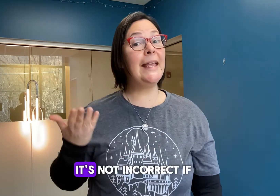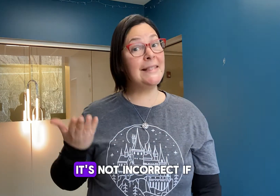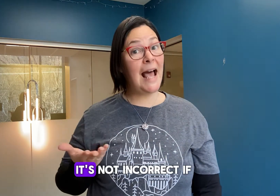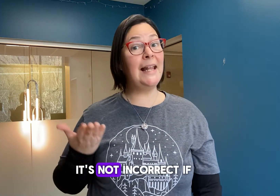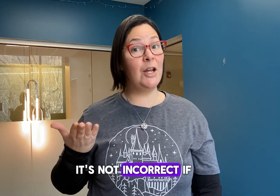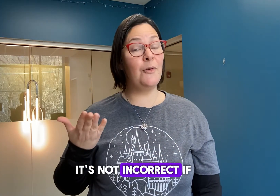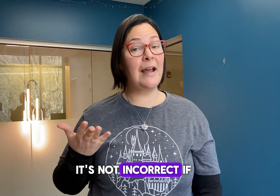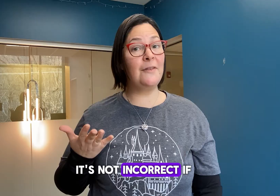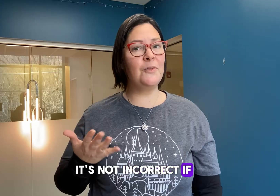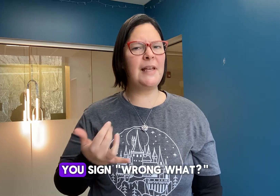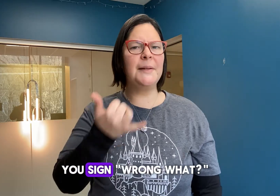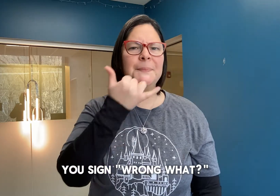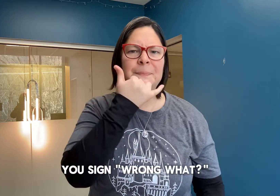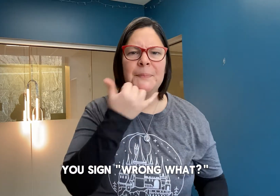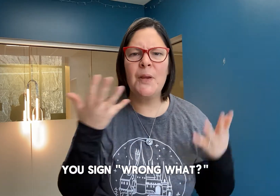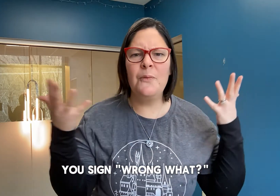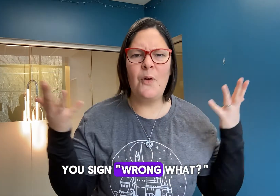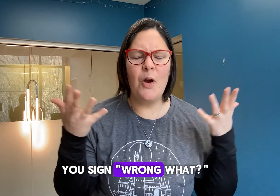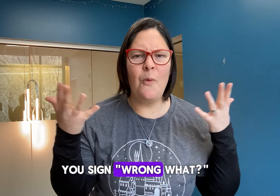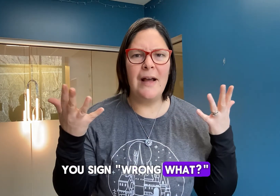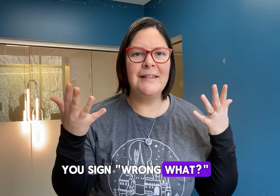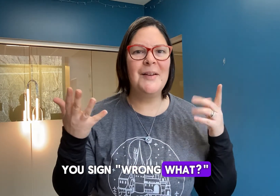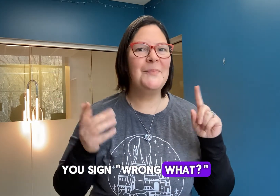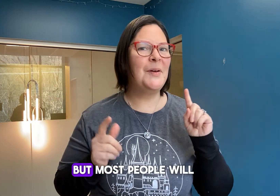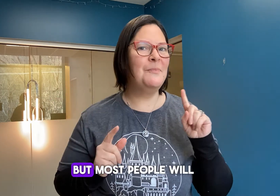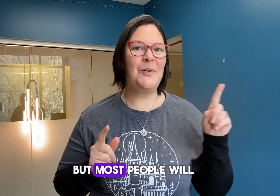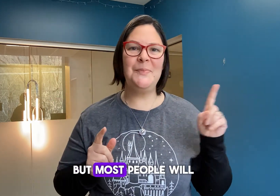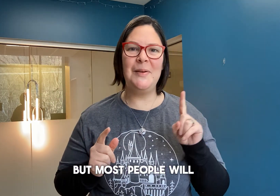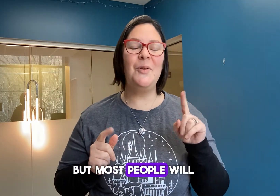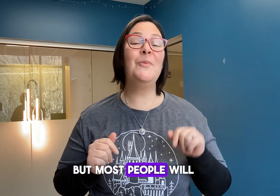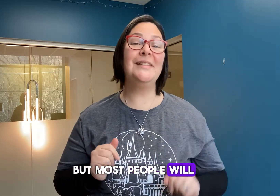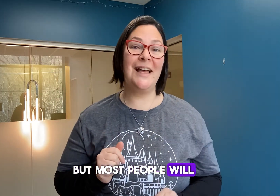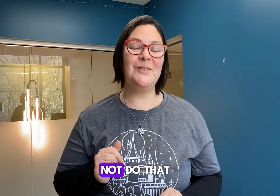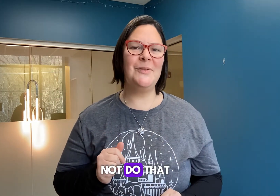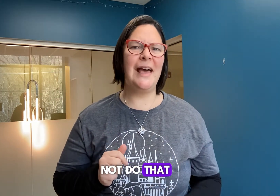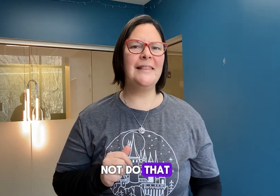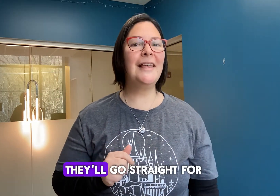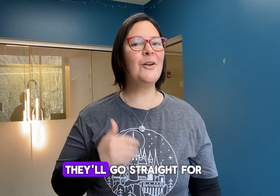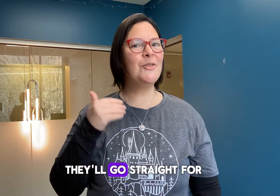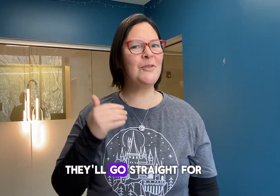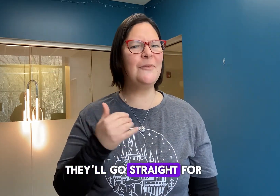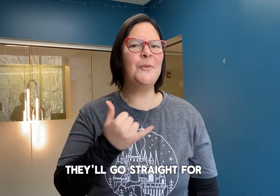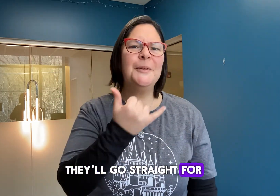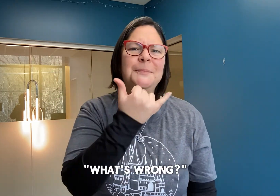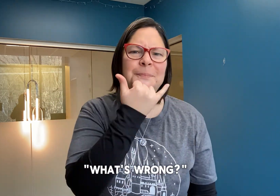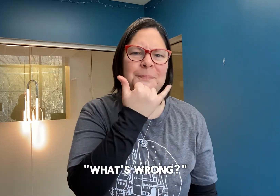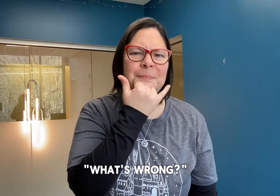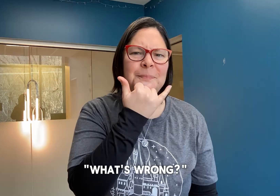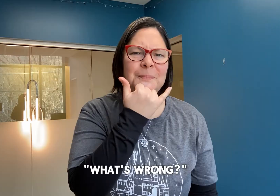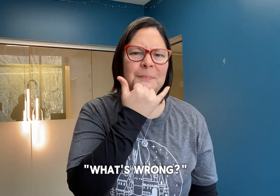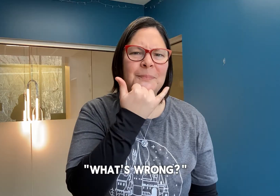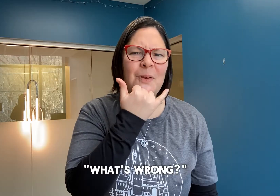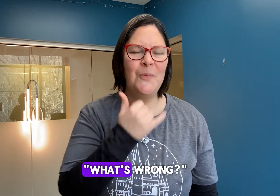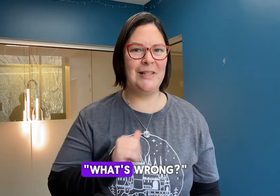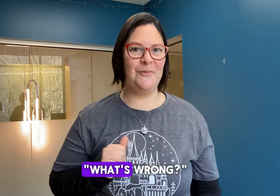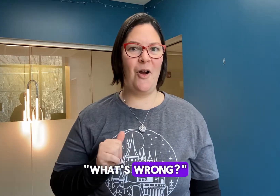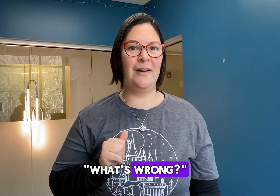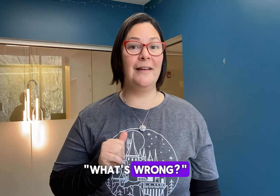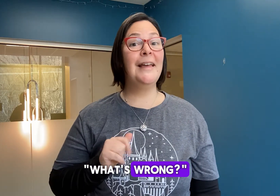not incorrect if you sign wrong what, but most people will not do that. They'll go straight for what's wrong. The